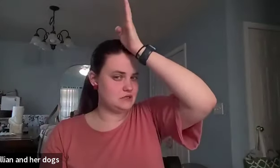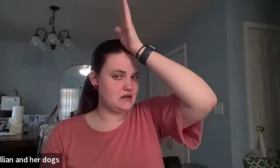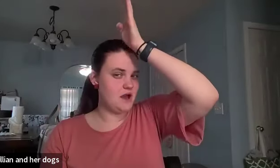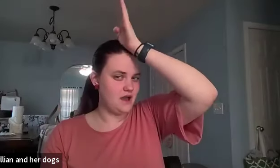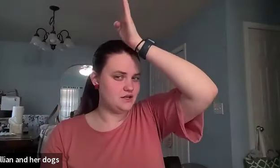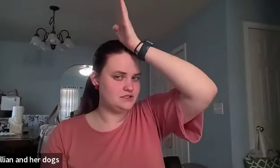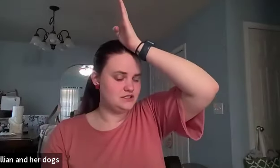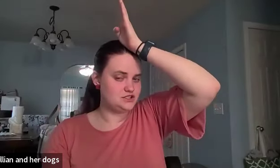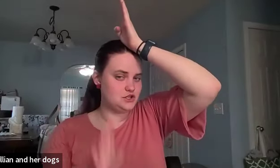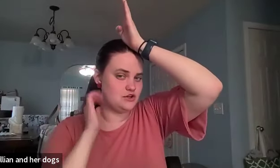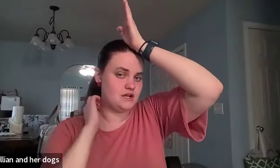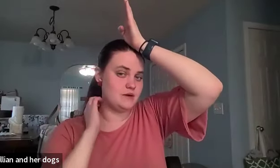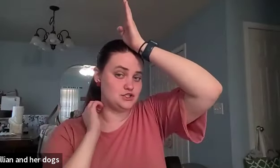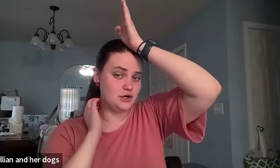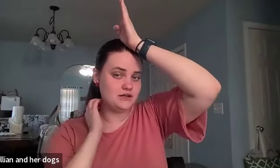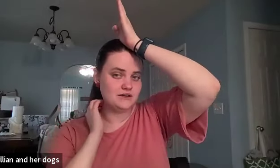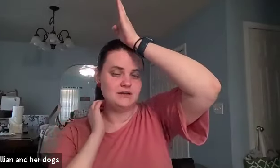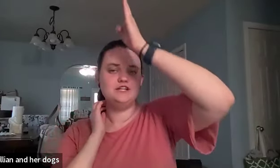and bring it up higher to show you're talking about a shark,